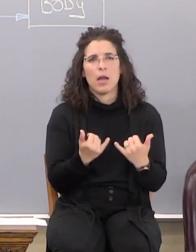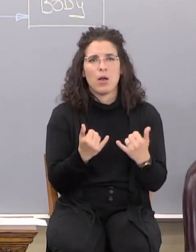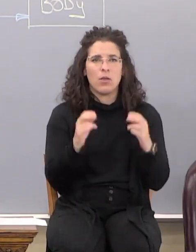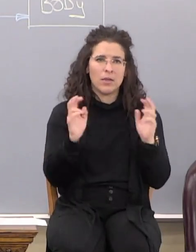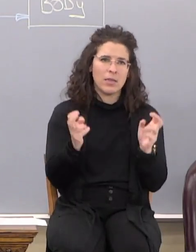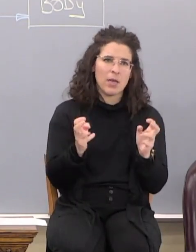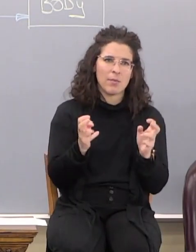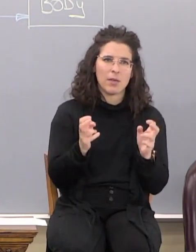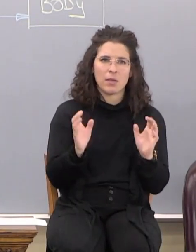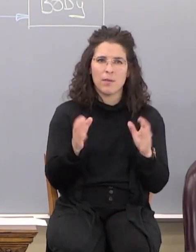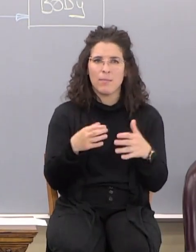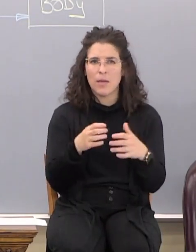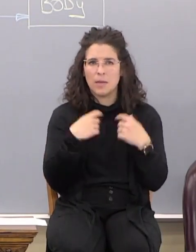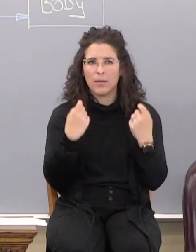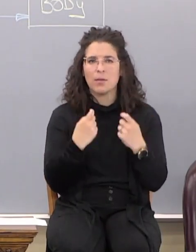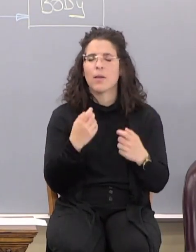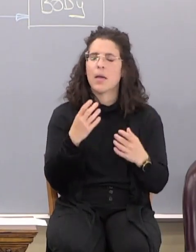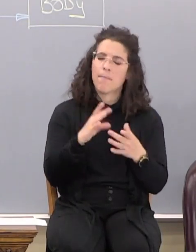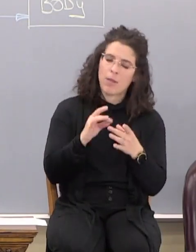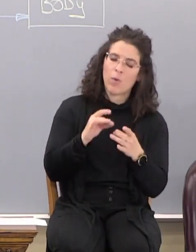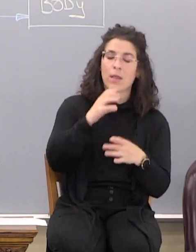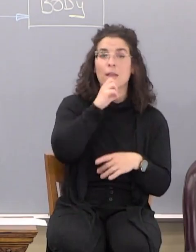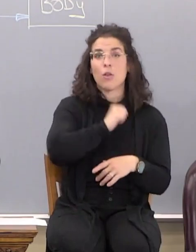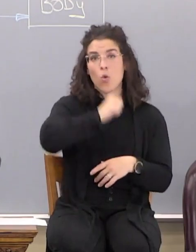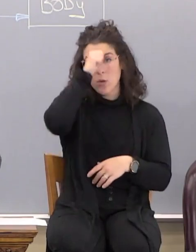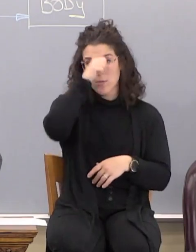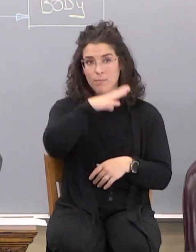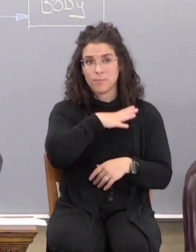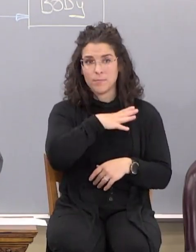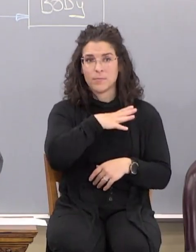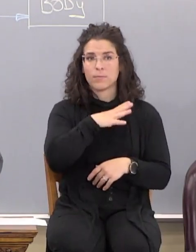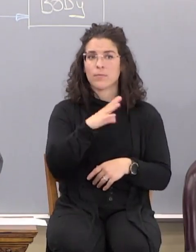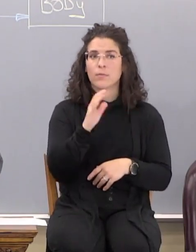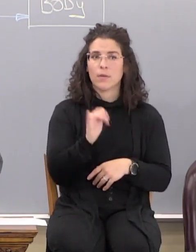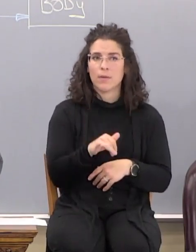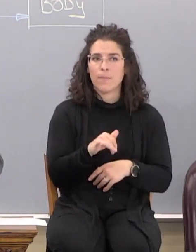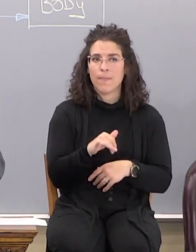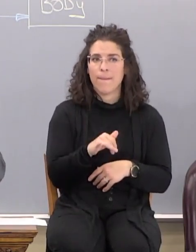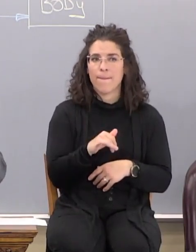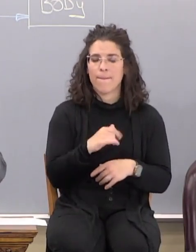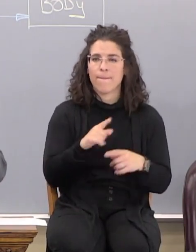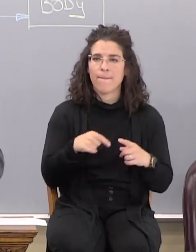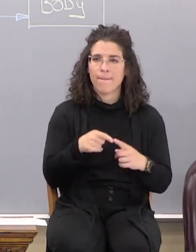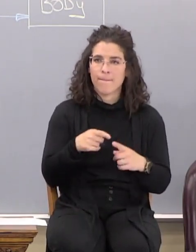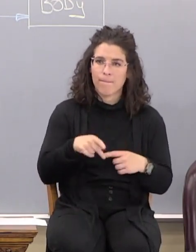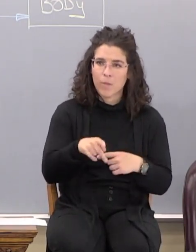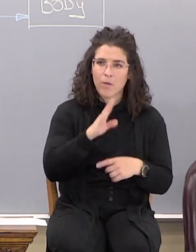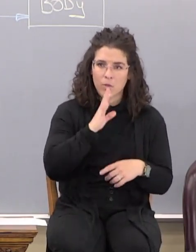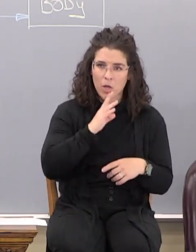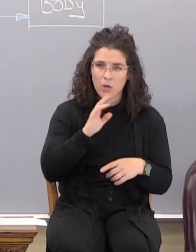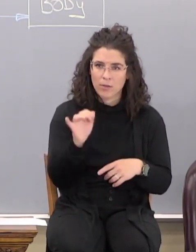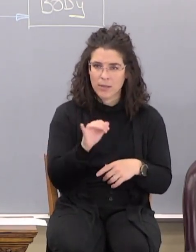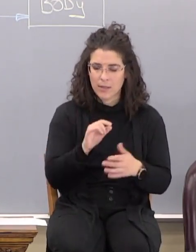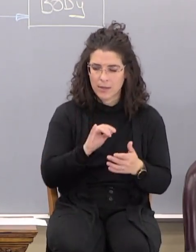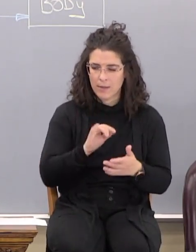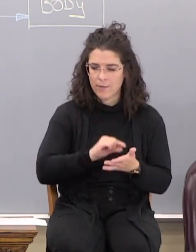the body, and by the way, the old man, that's when Paul talks like down in verse 19,